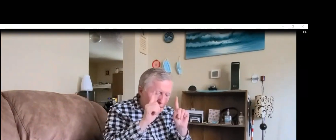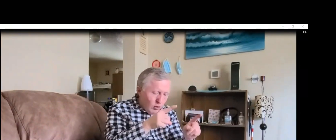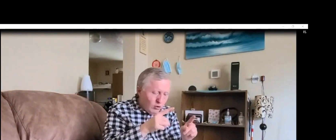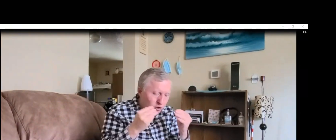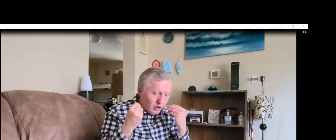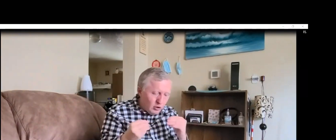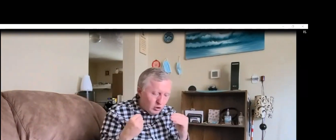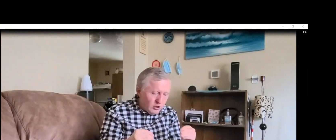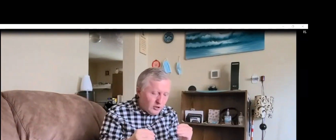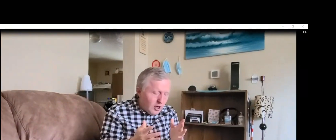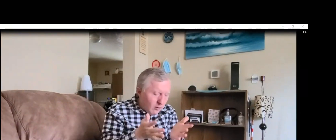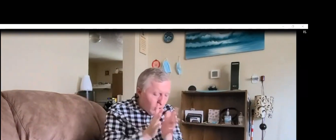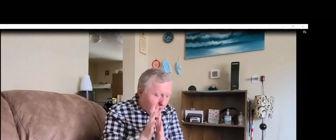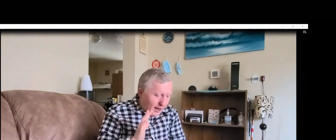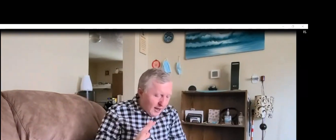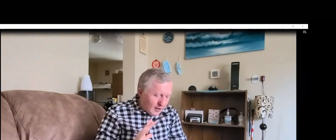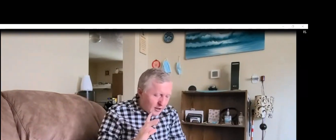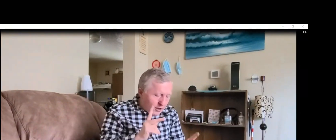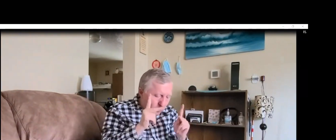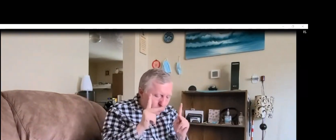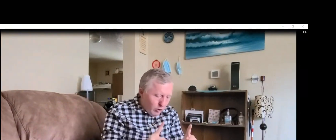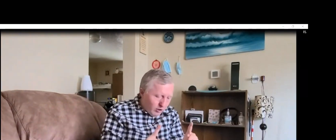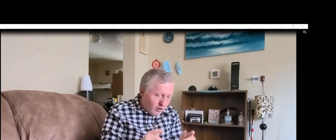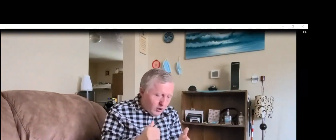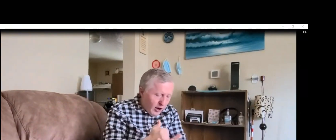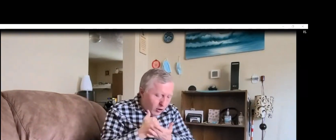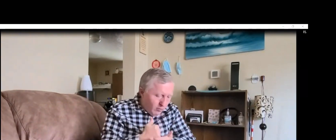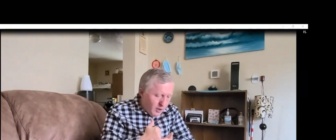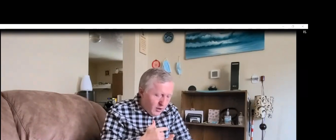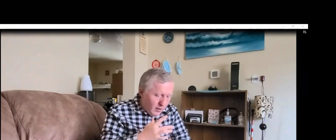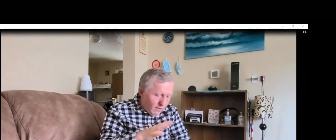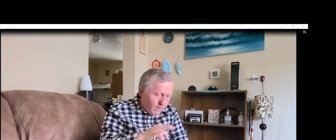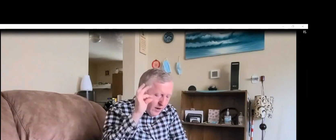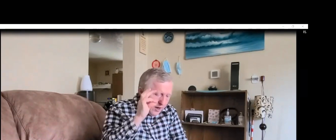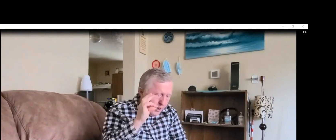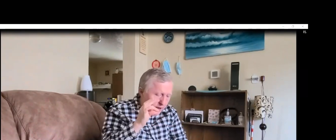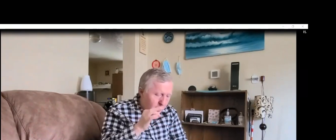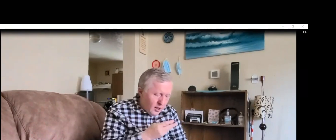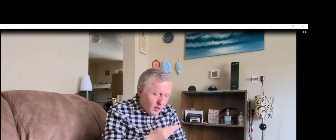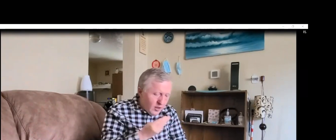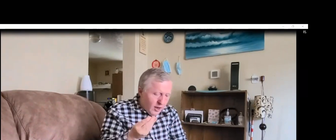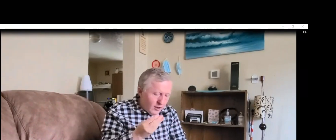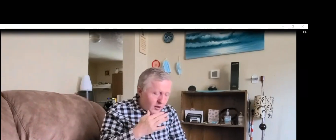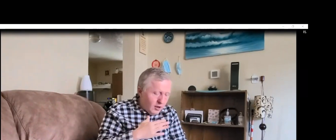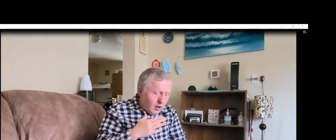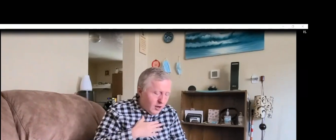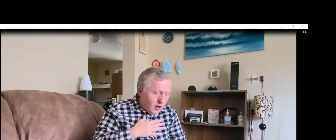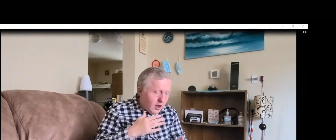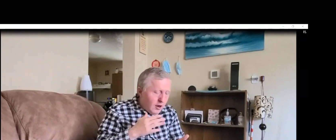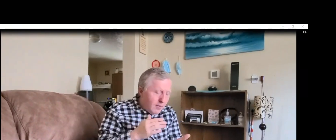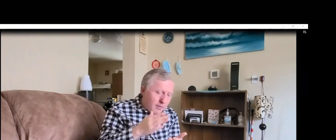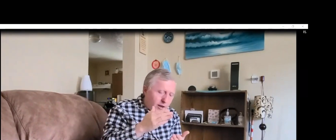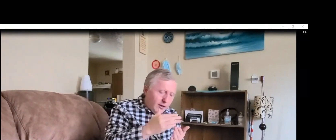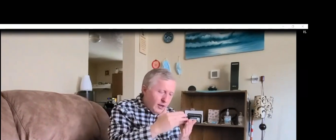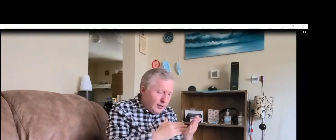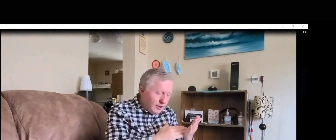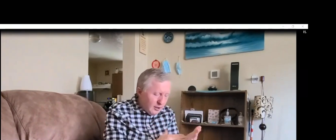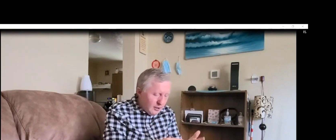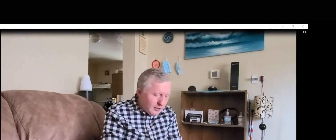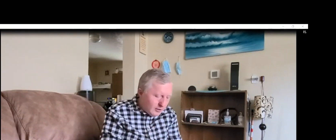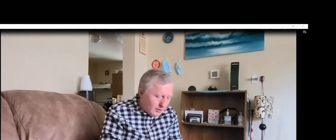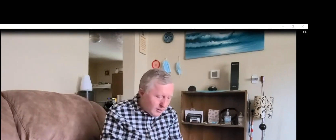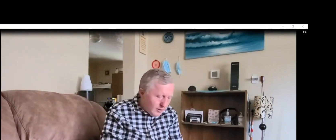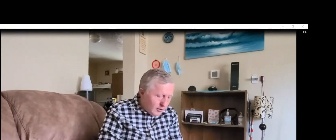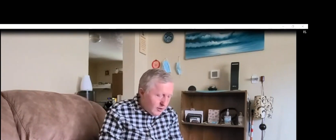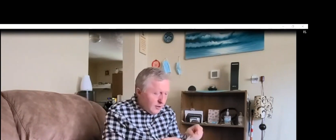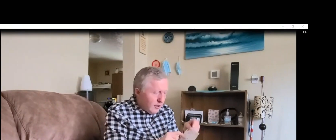Like, I go to the store, I'm gonna ask the person to help me find things. My list